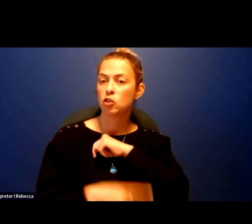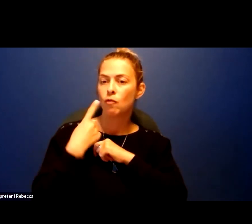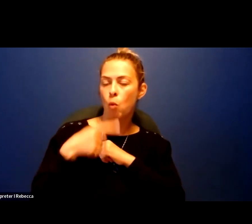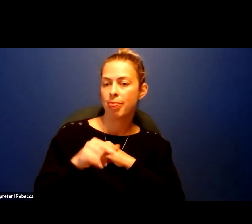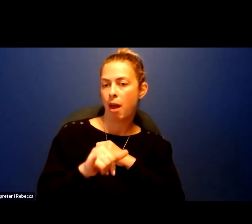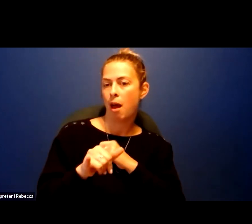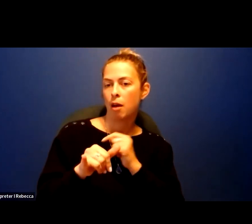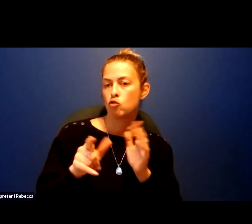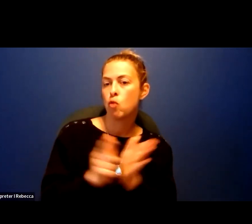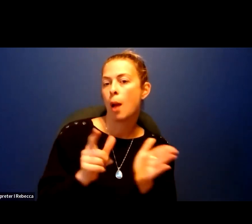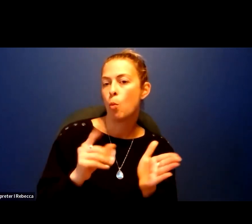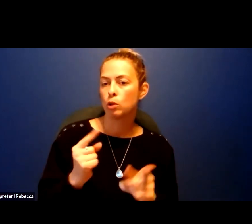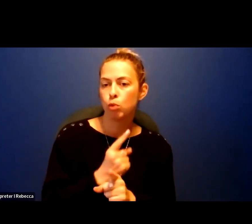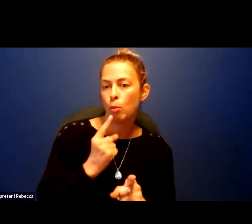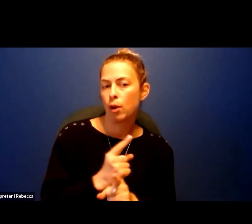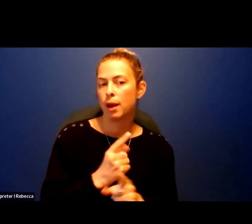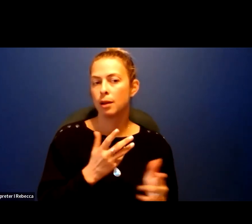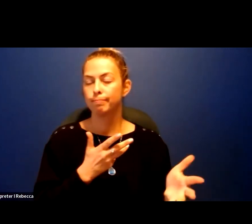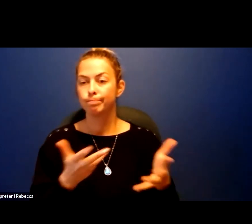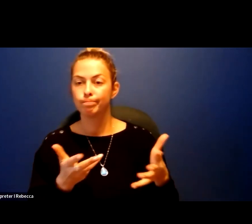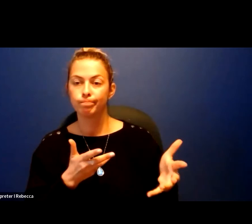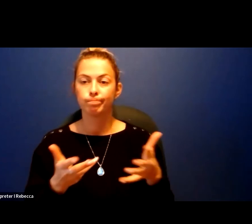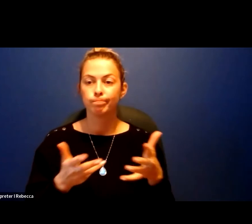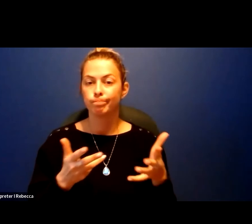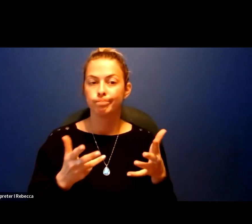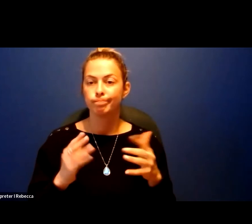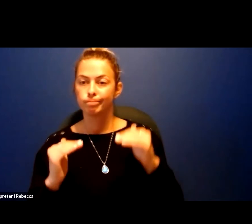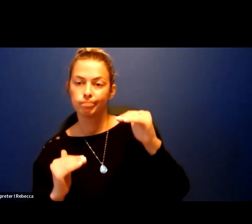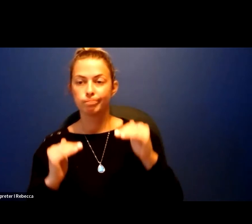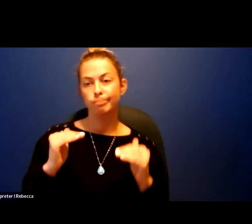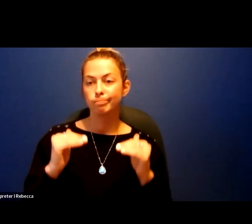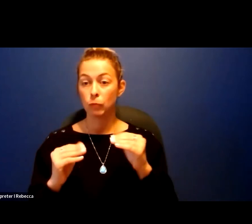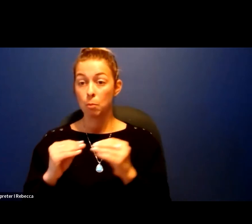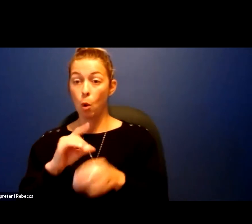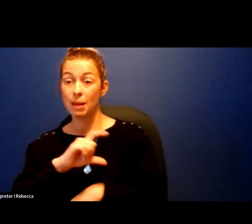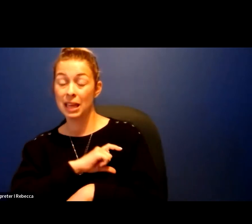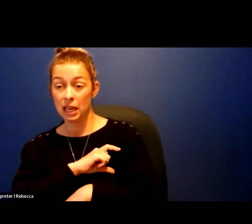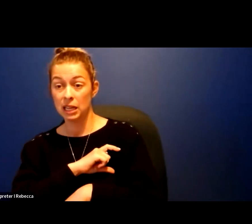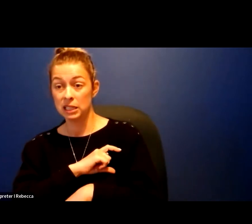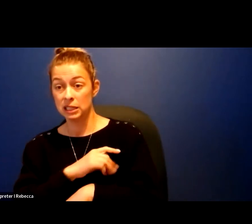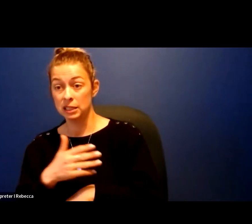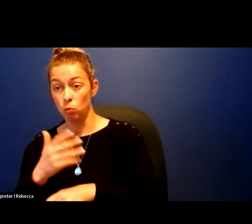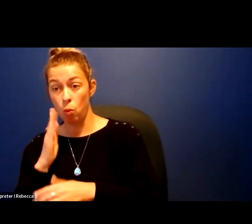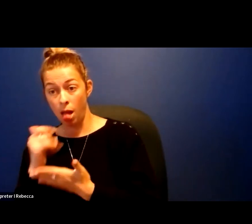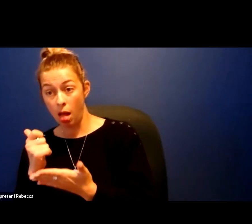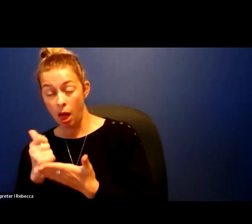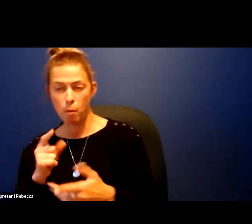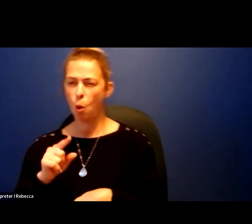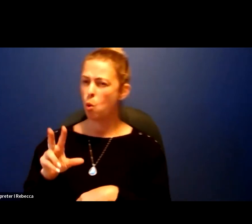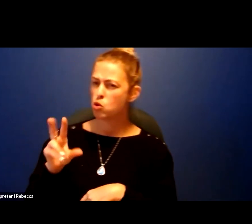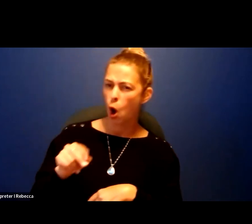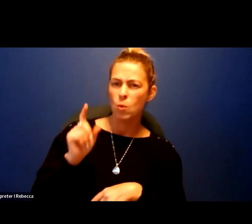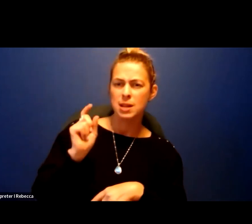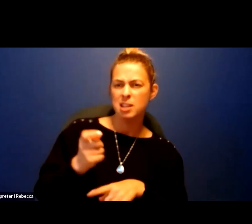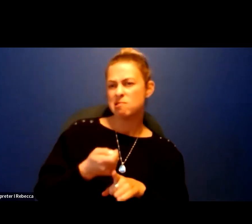who are Democrats who say, the way to deal with crime is, a stronger police presence. And you got other folks who say, no, we need to defund the police,